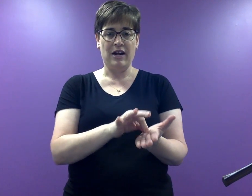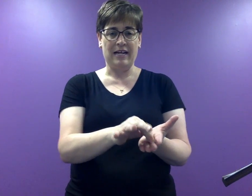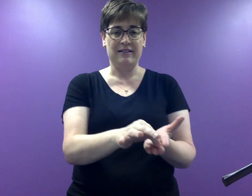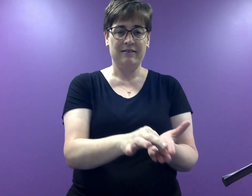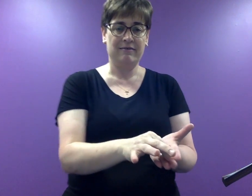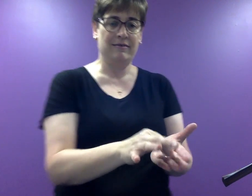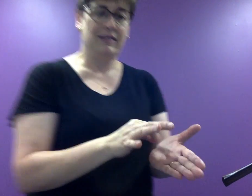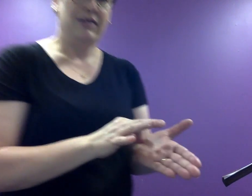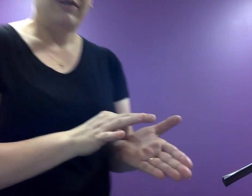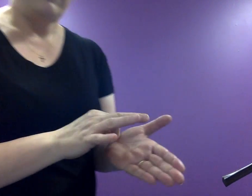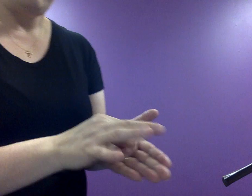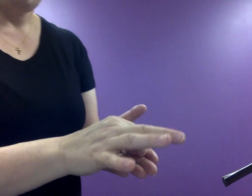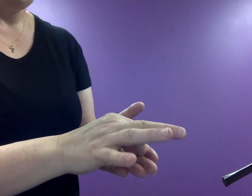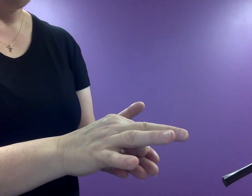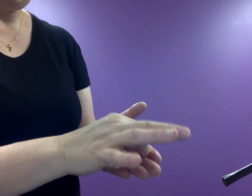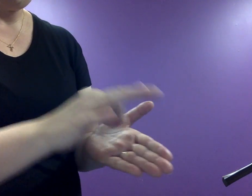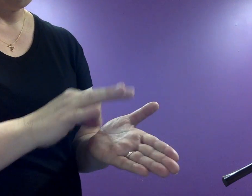hand. You're going to count.